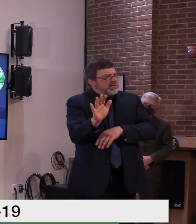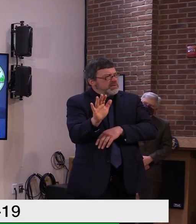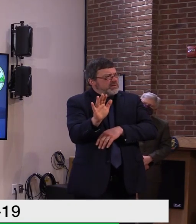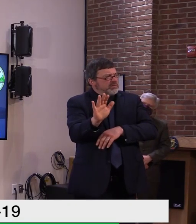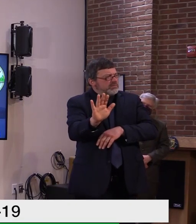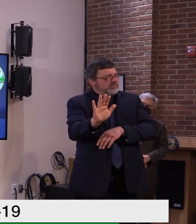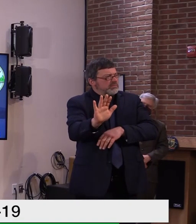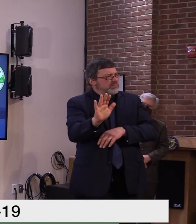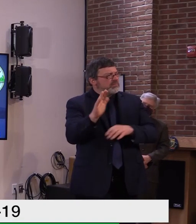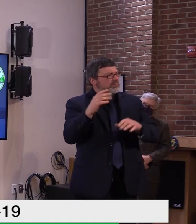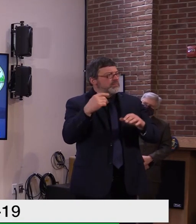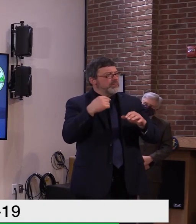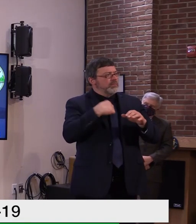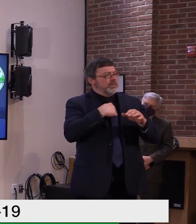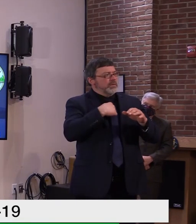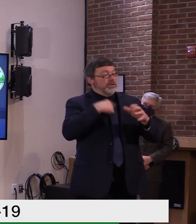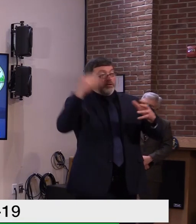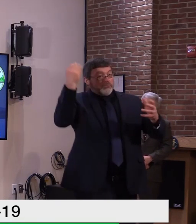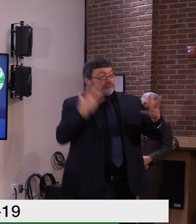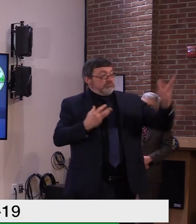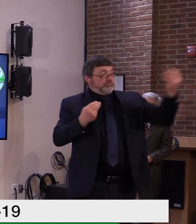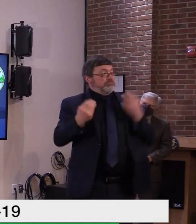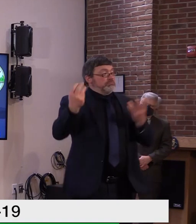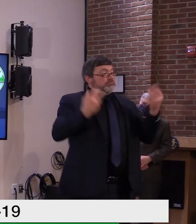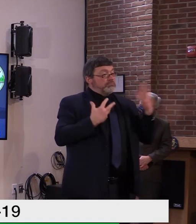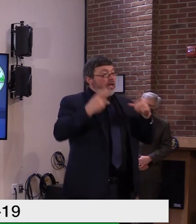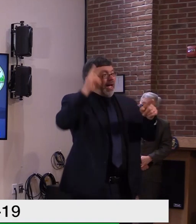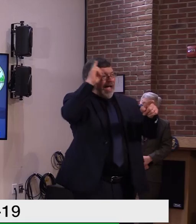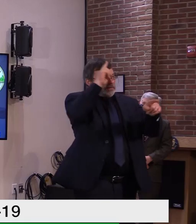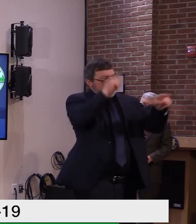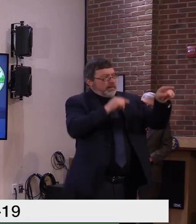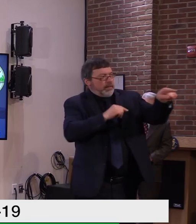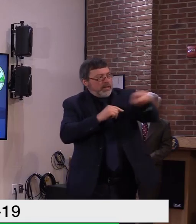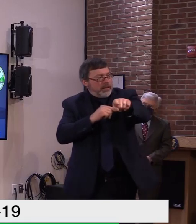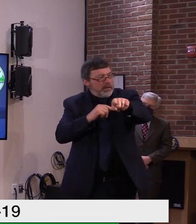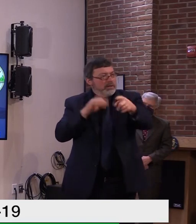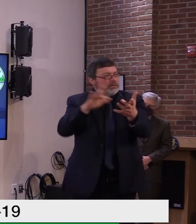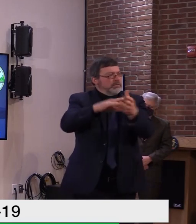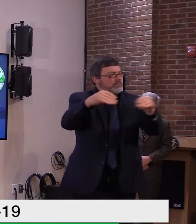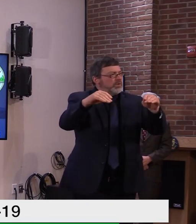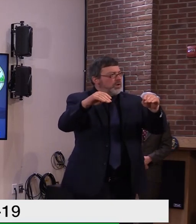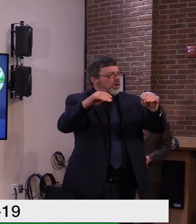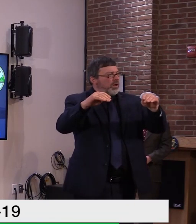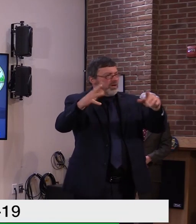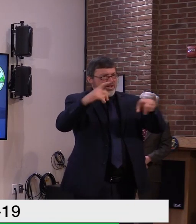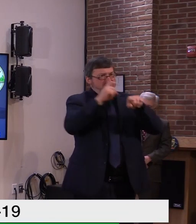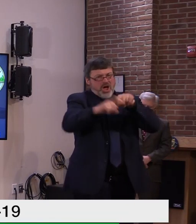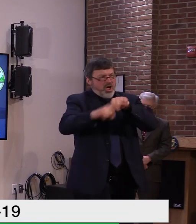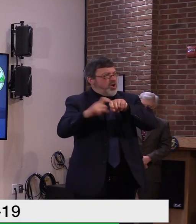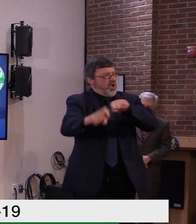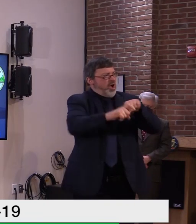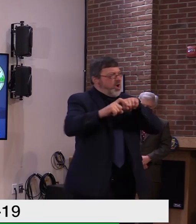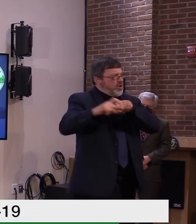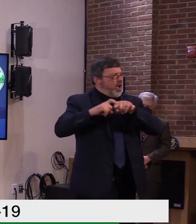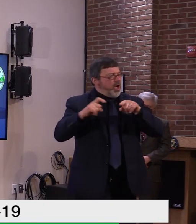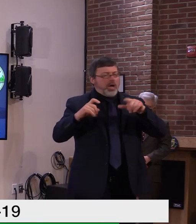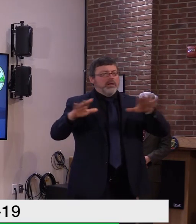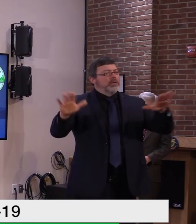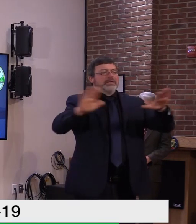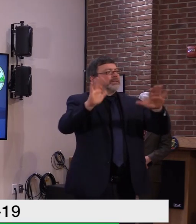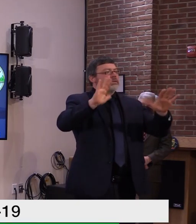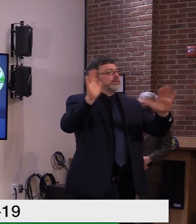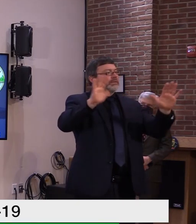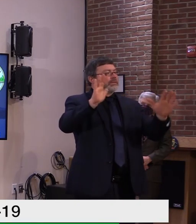want to be on the list, and we don't have a list. And that should be the message right now.